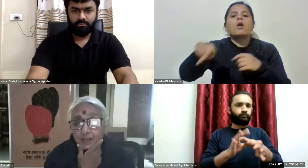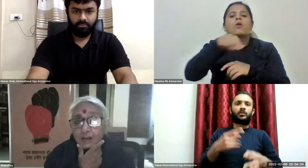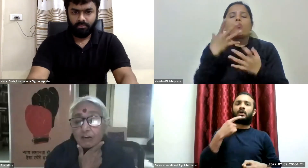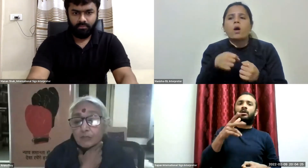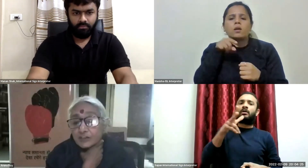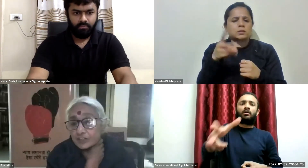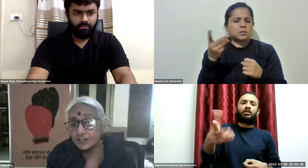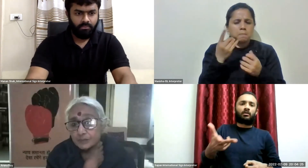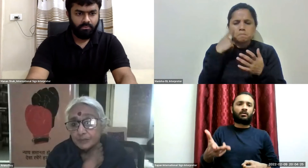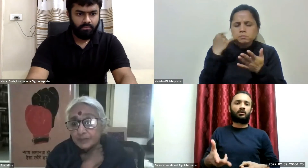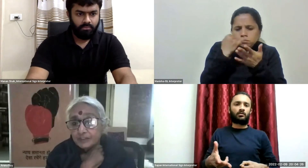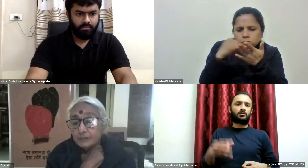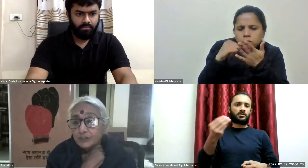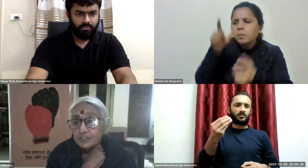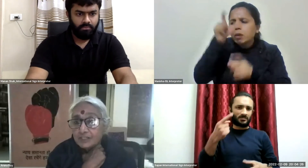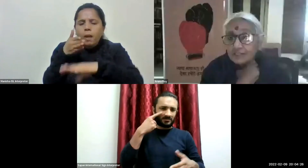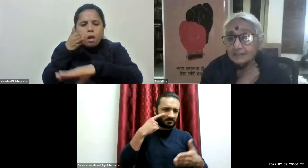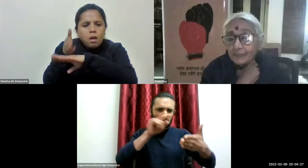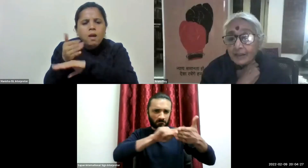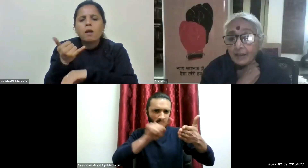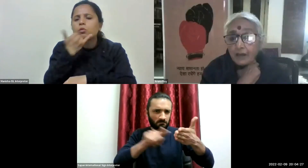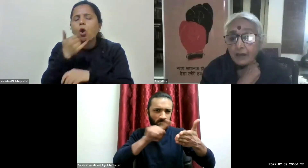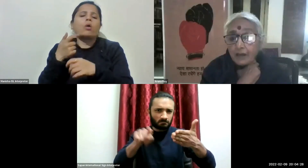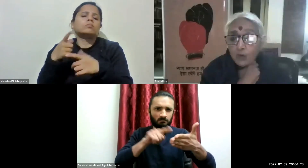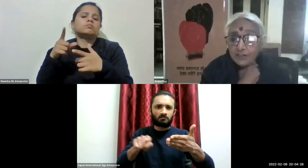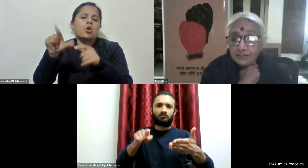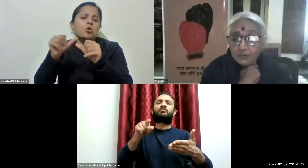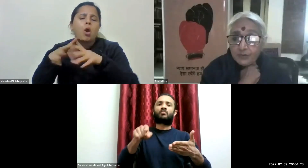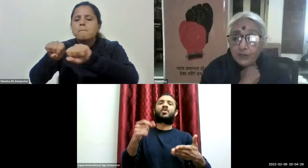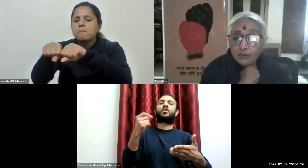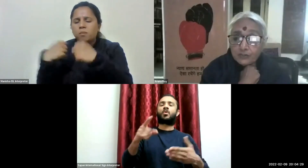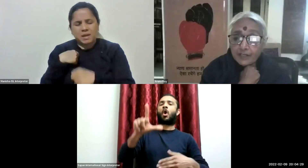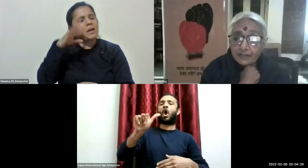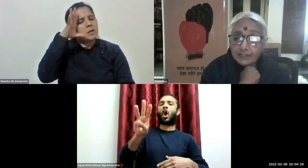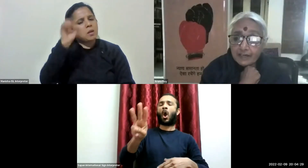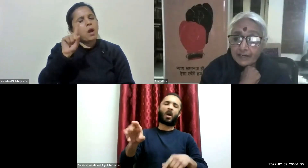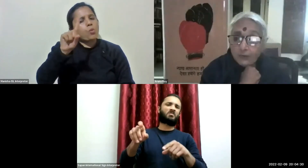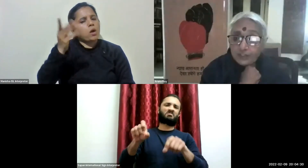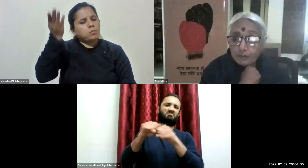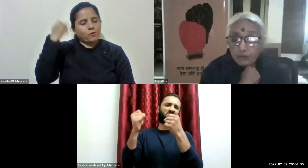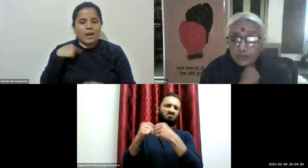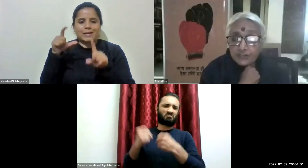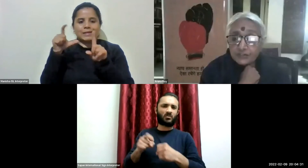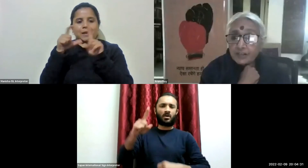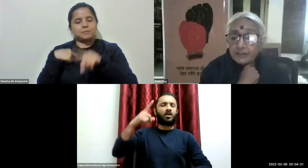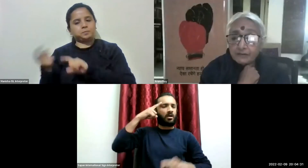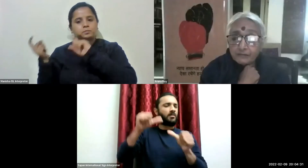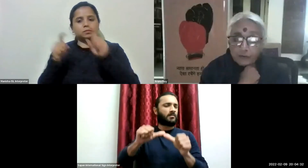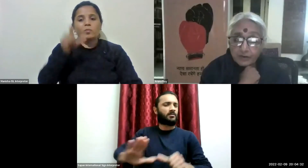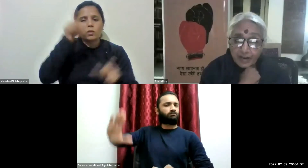coalition of marginalized people and communities. I remember once when we got together in Delhi,